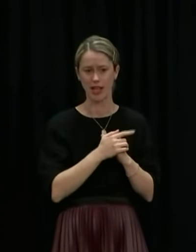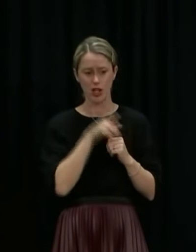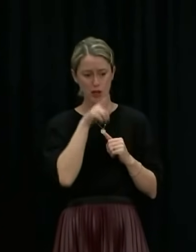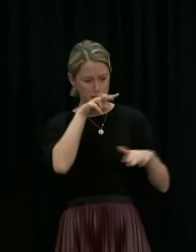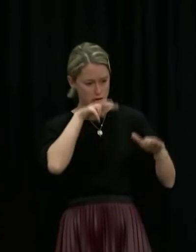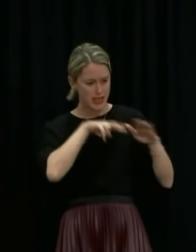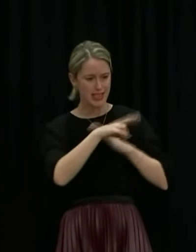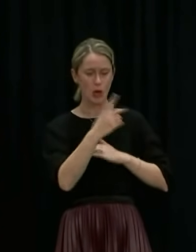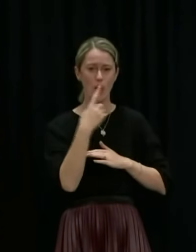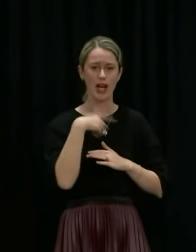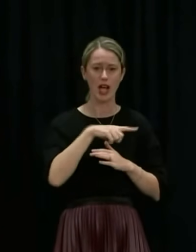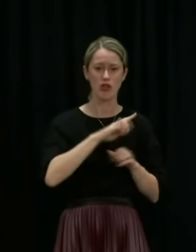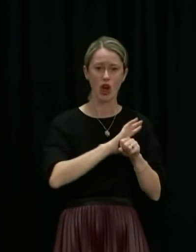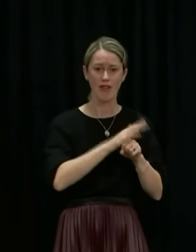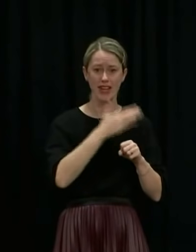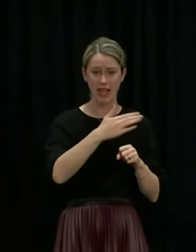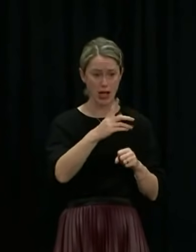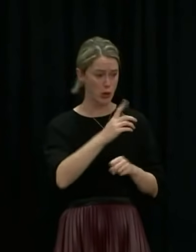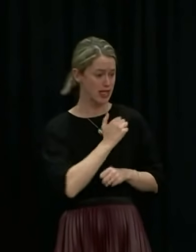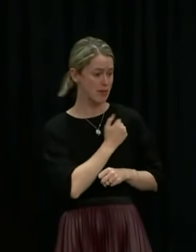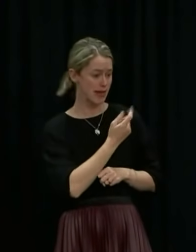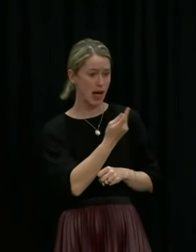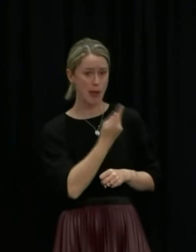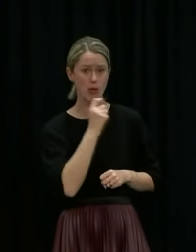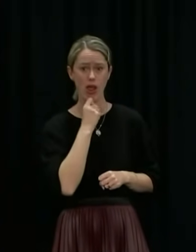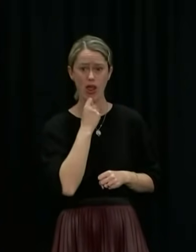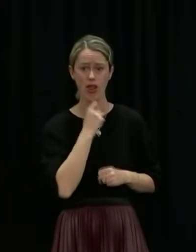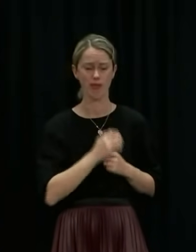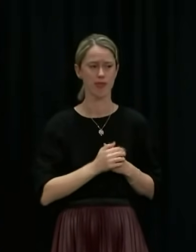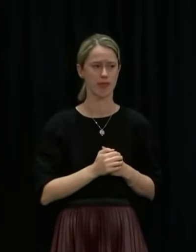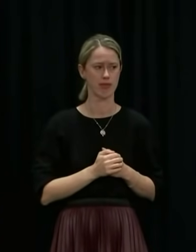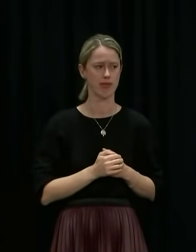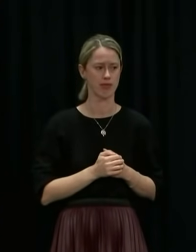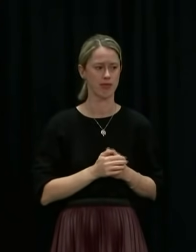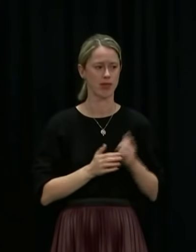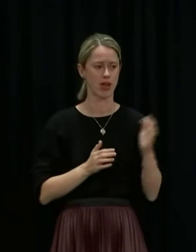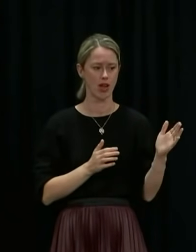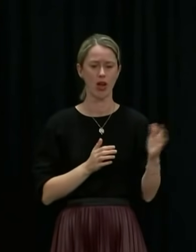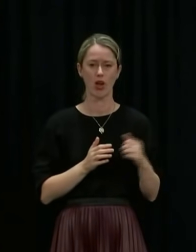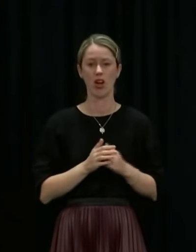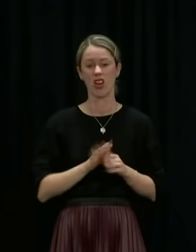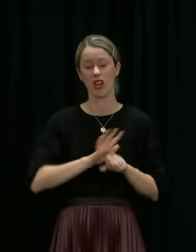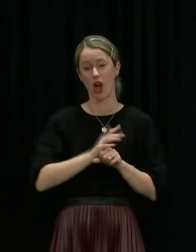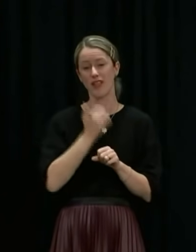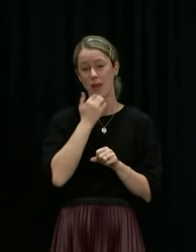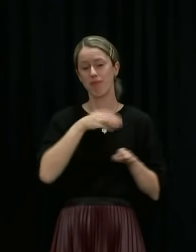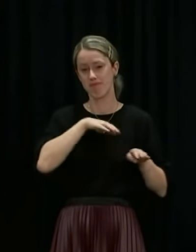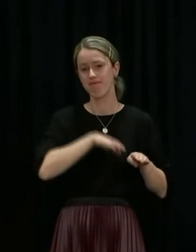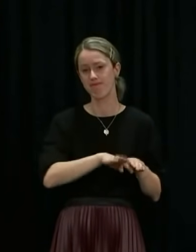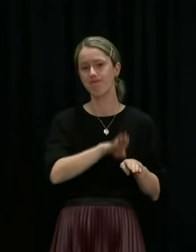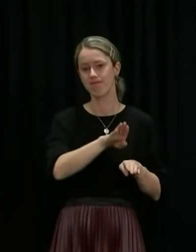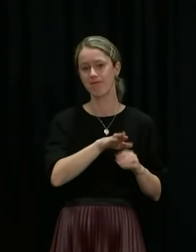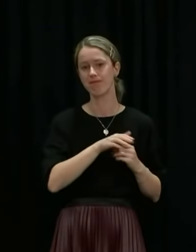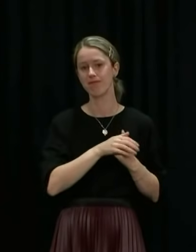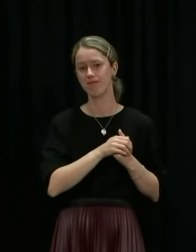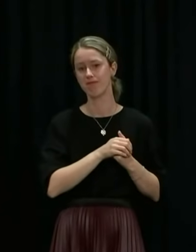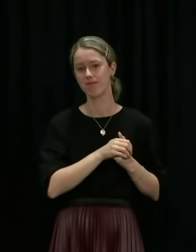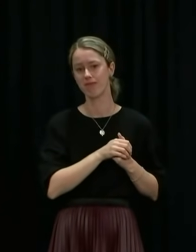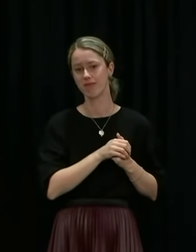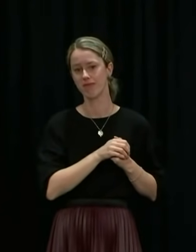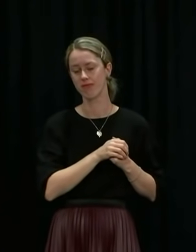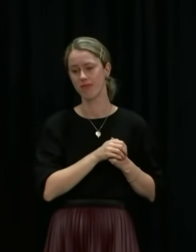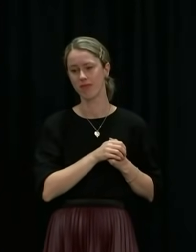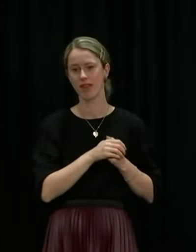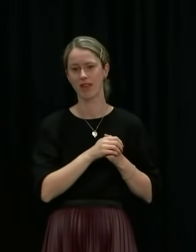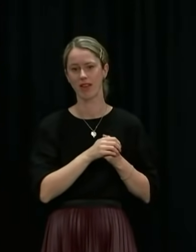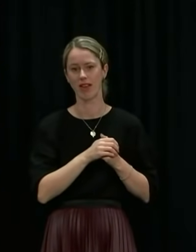day. Is that within your expectations? Do you think that's possible? Well, clearly the case numbers are going up, and as we've talked about the last couple of days, the